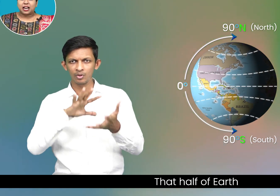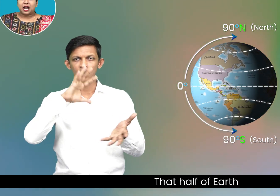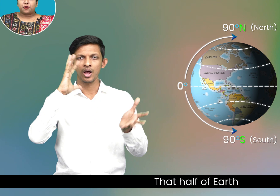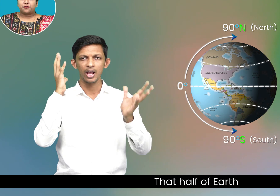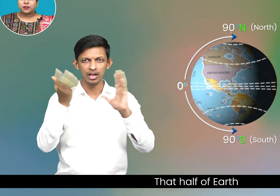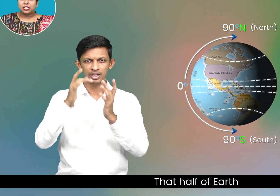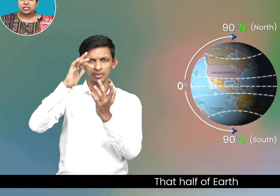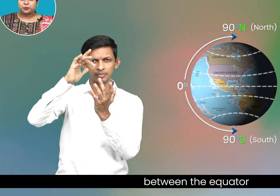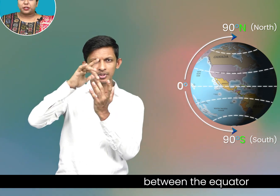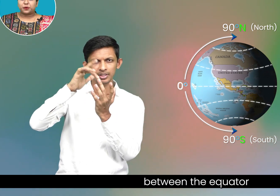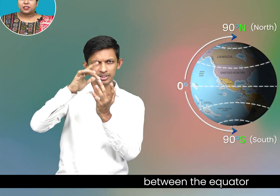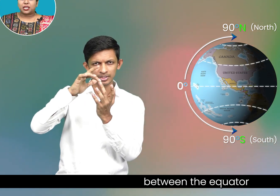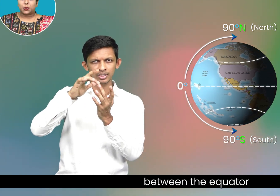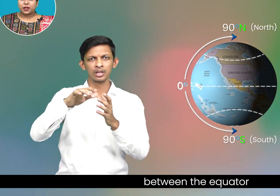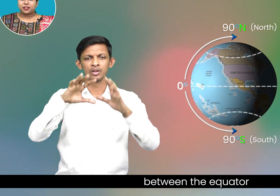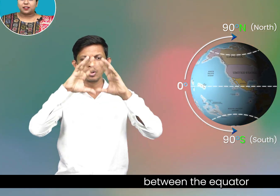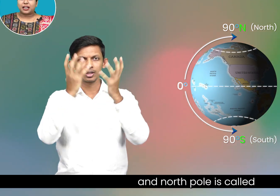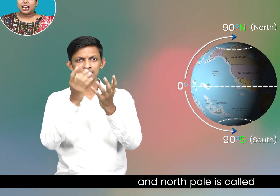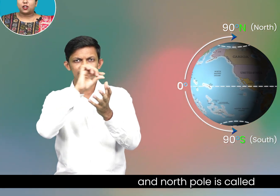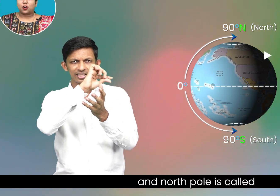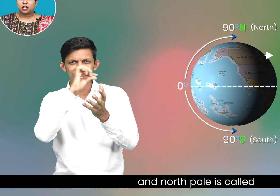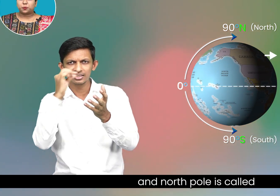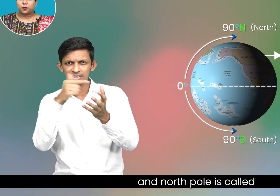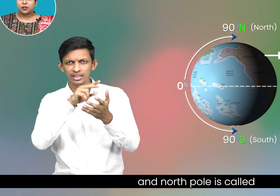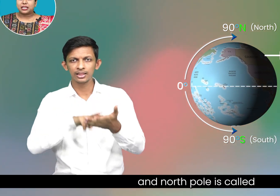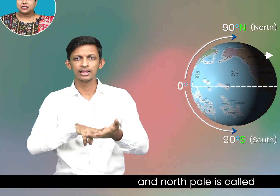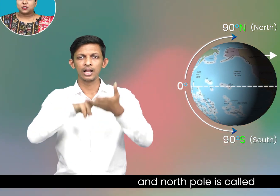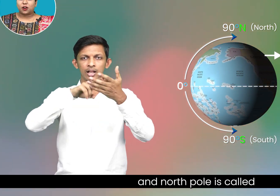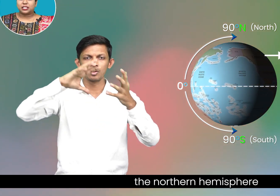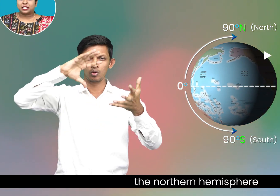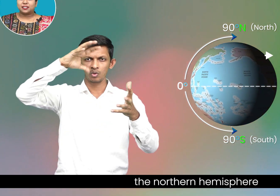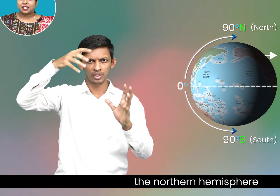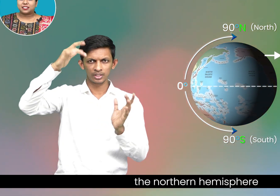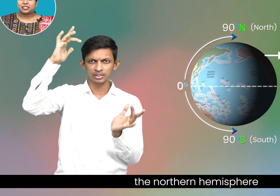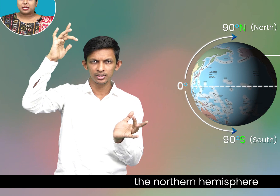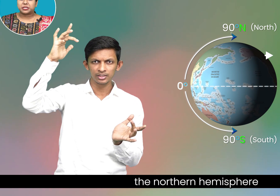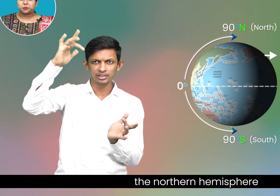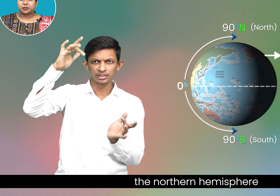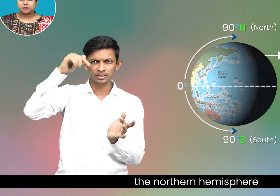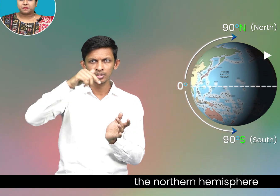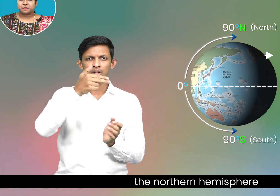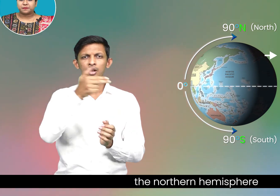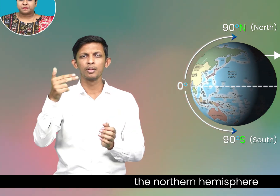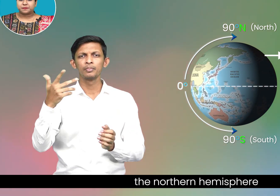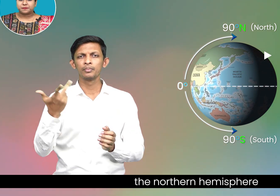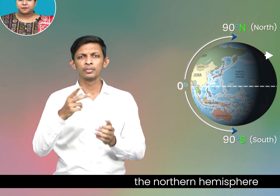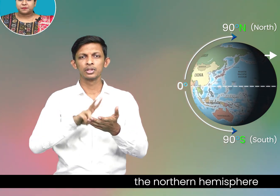That half of earth between the equator and north pole is called the northern hemisphere.